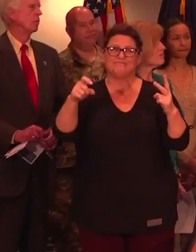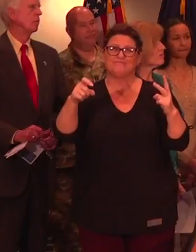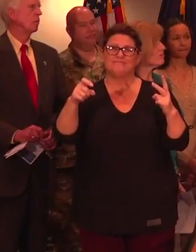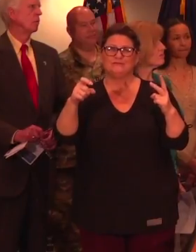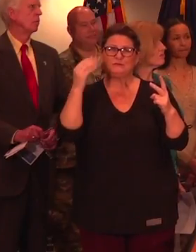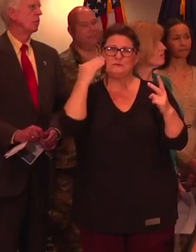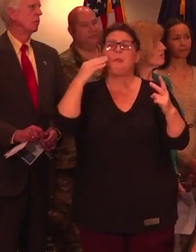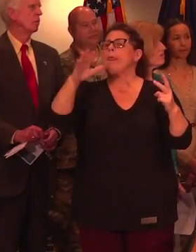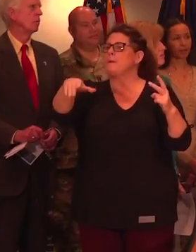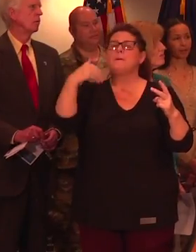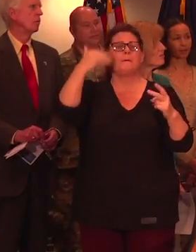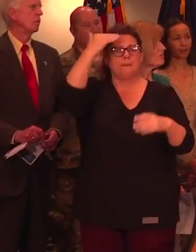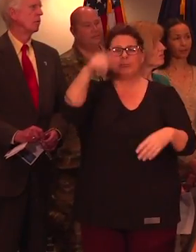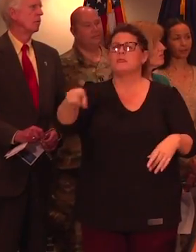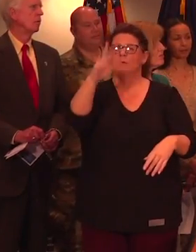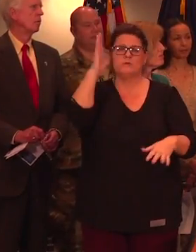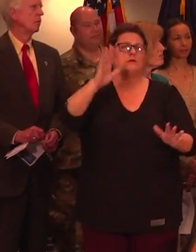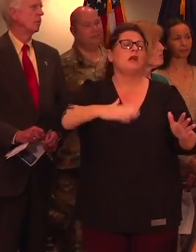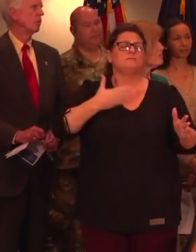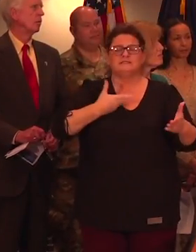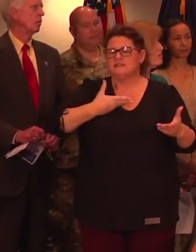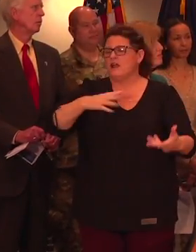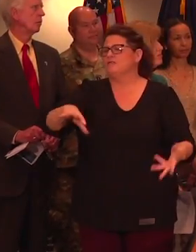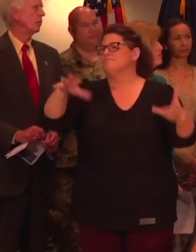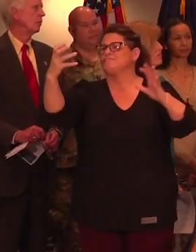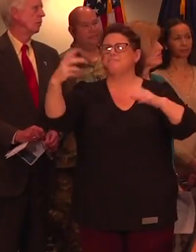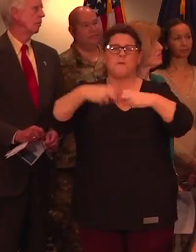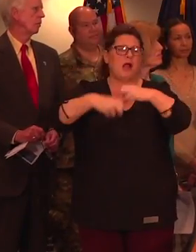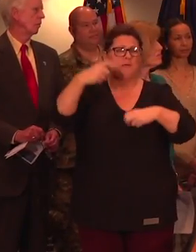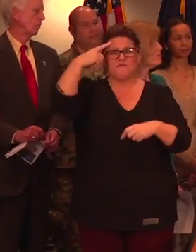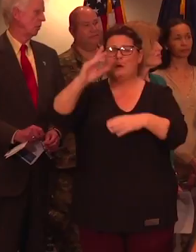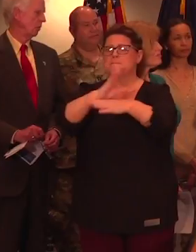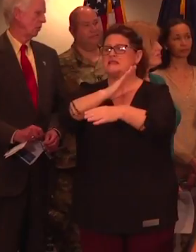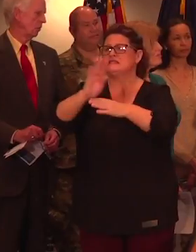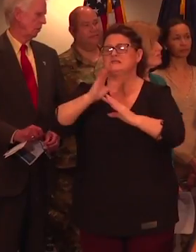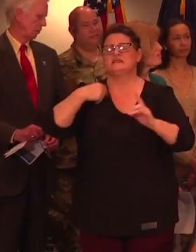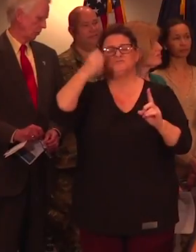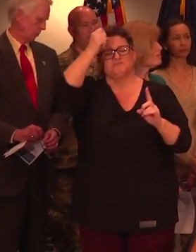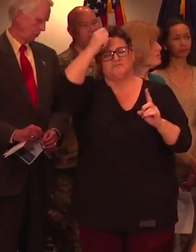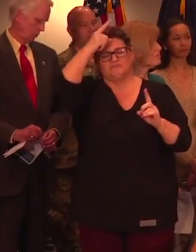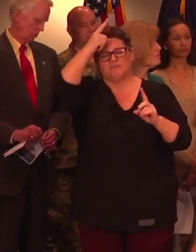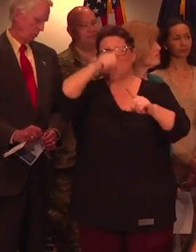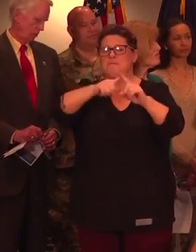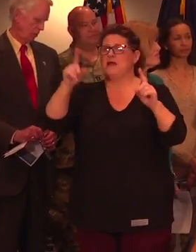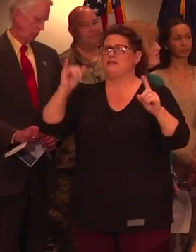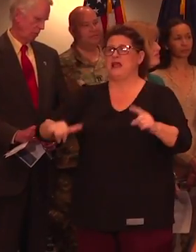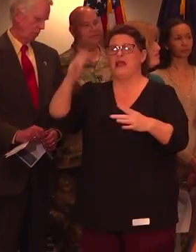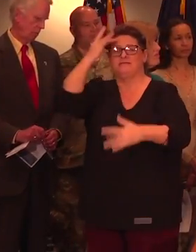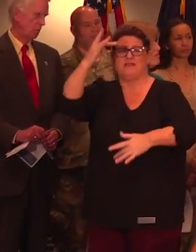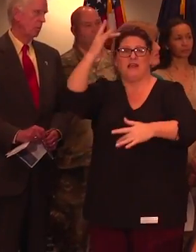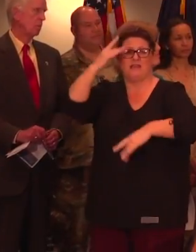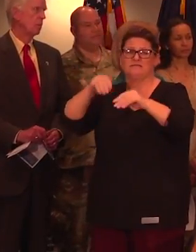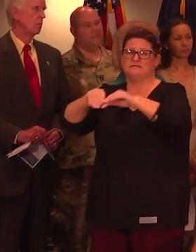things are going to cause problems for businesses, but the enemy we face, this enemy of this